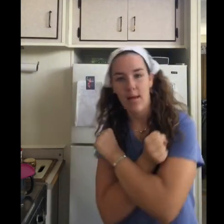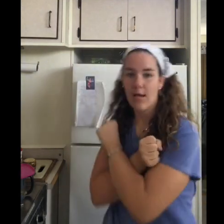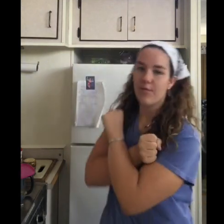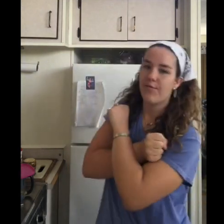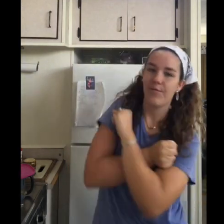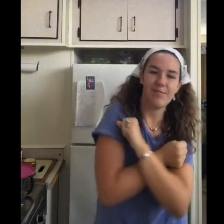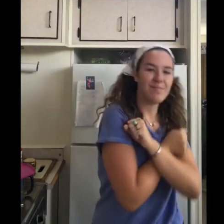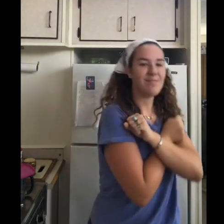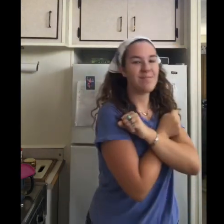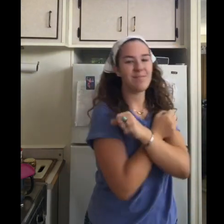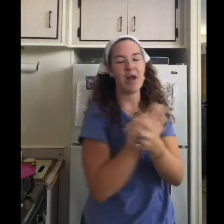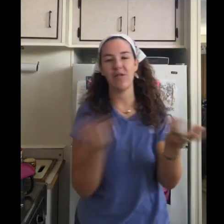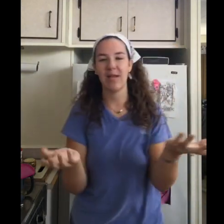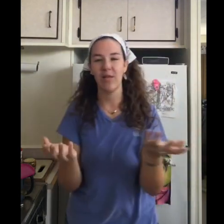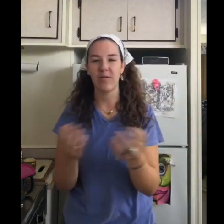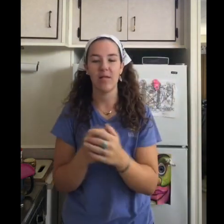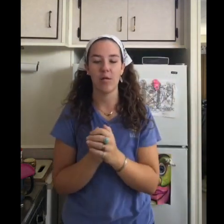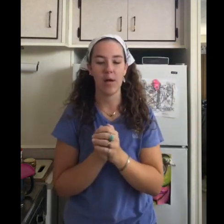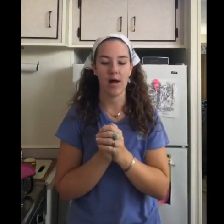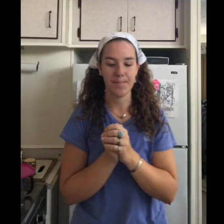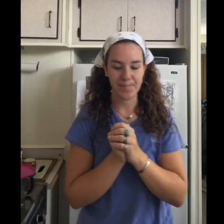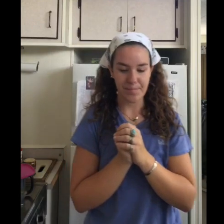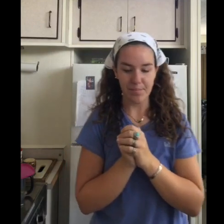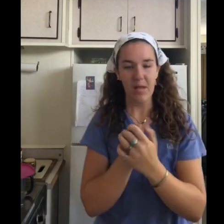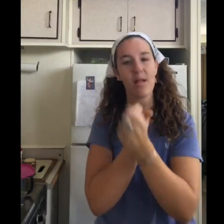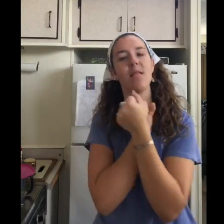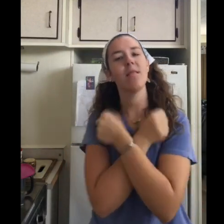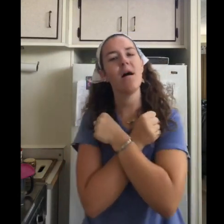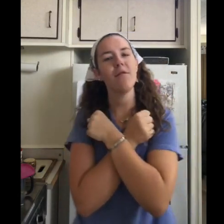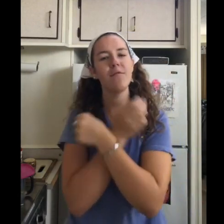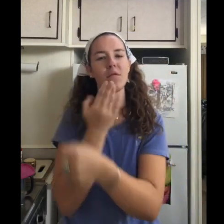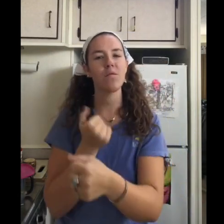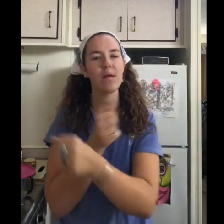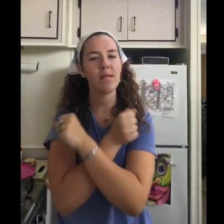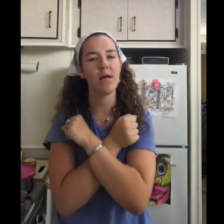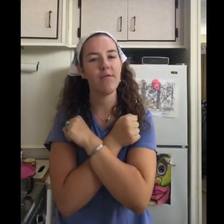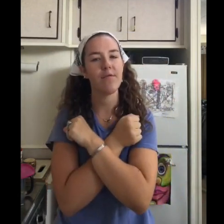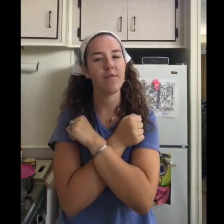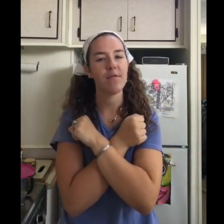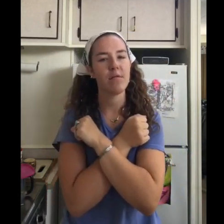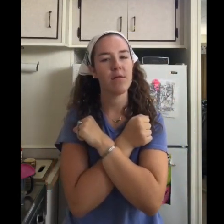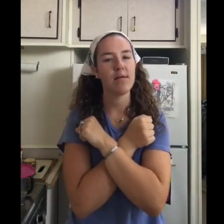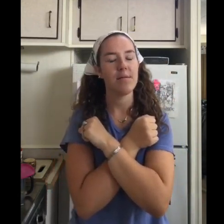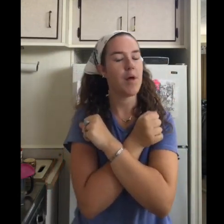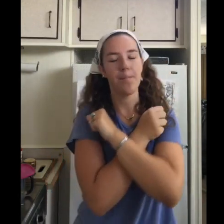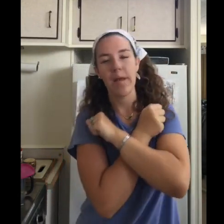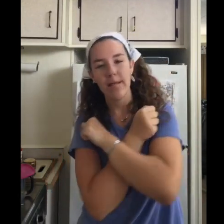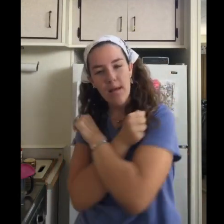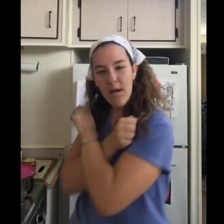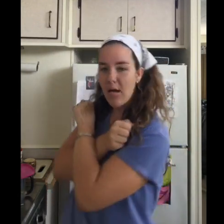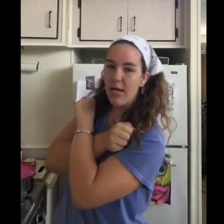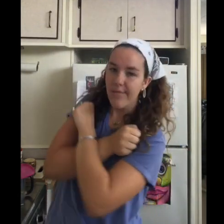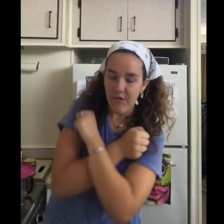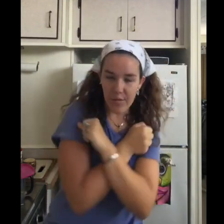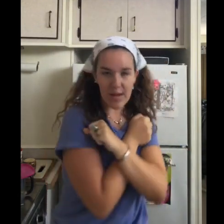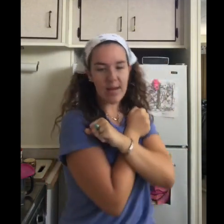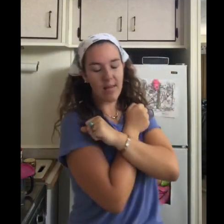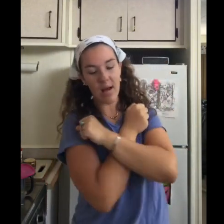love. I just think it looks a little bit odd. Love, sweet love. No. Love, sweet